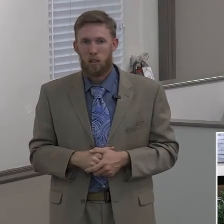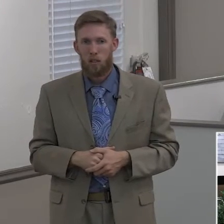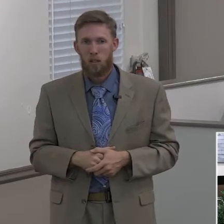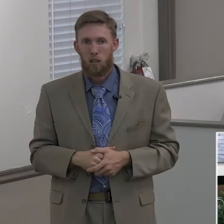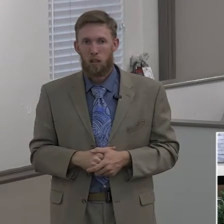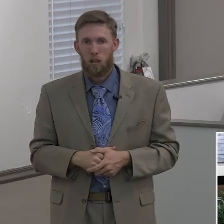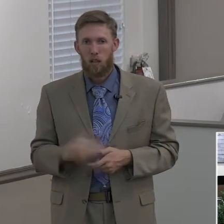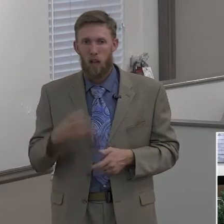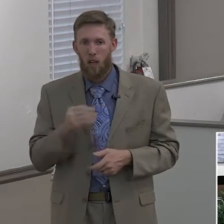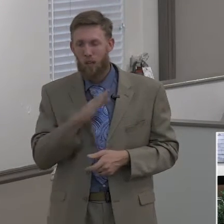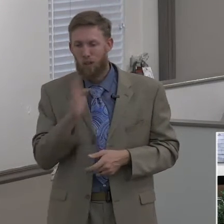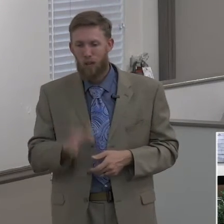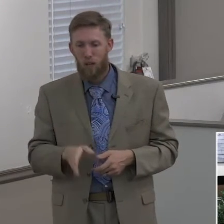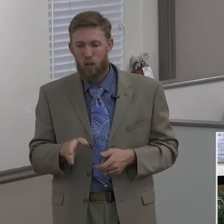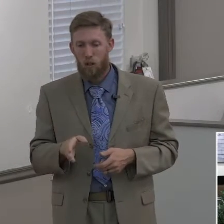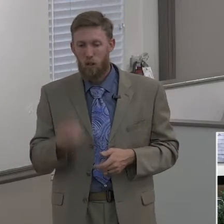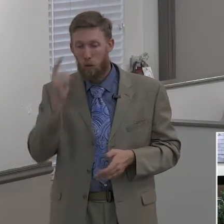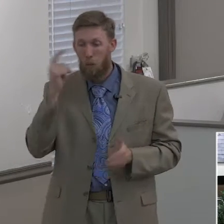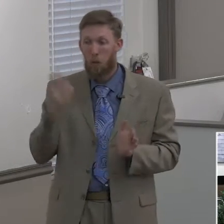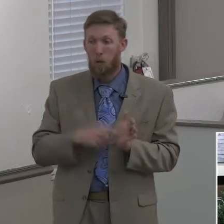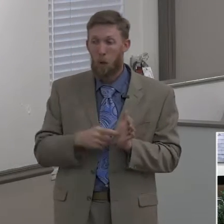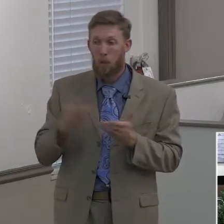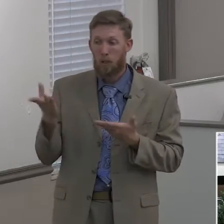And no acknowledgement of Him in your life.